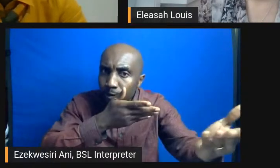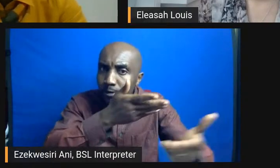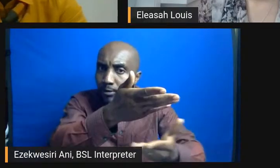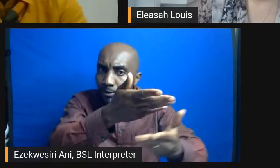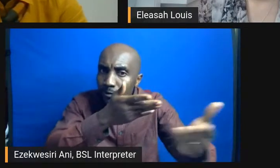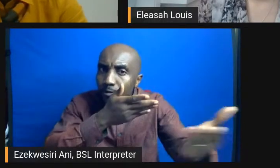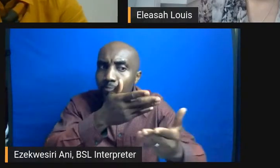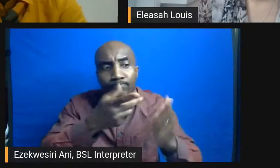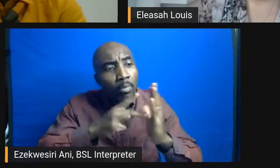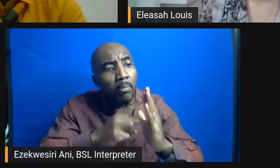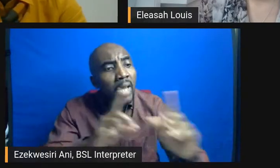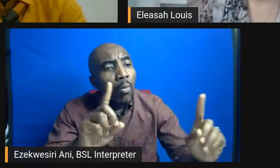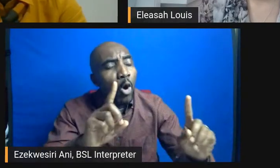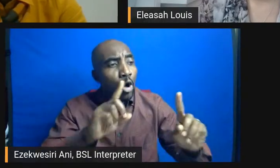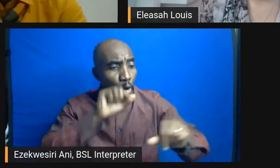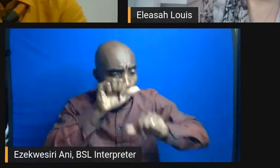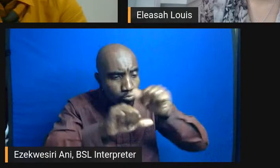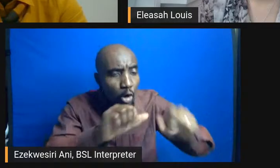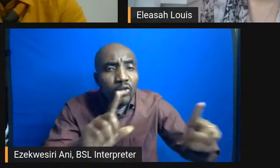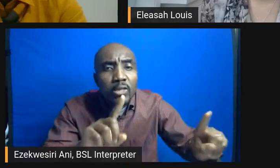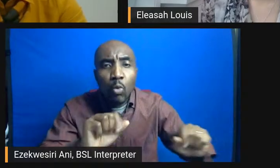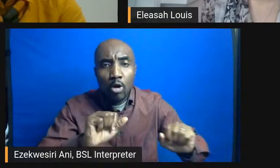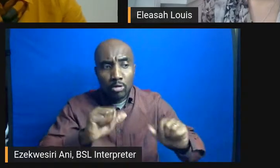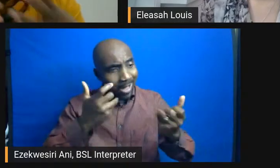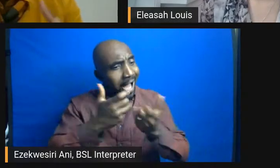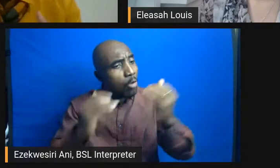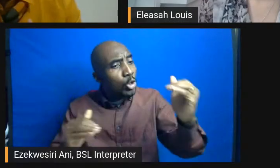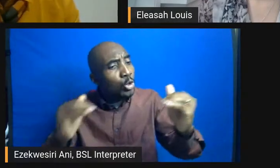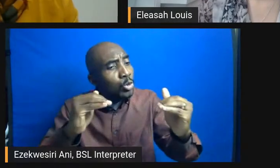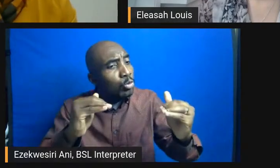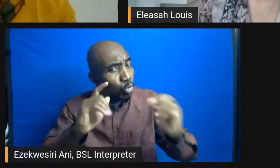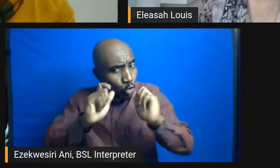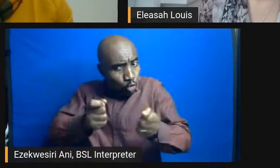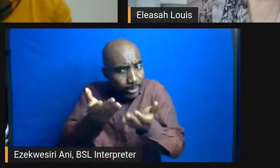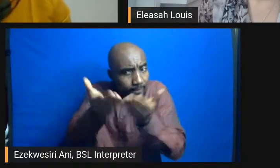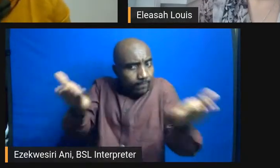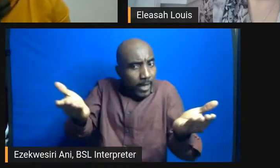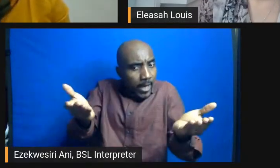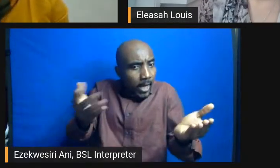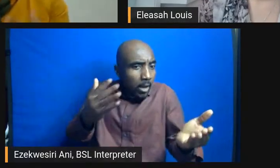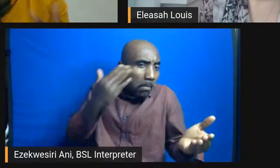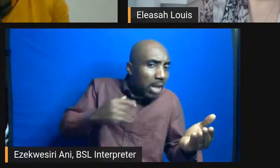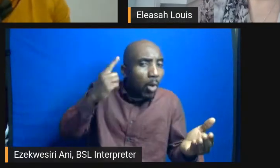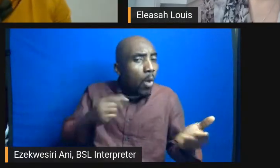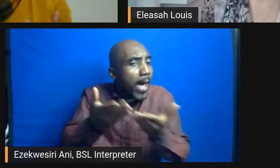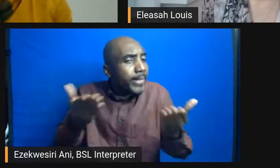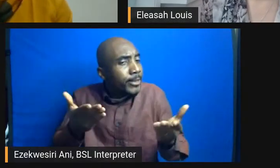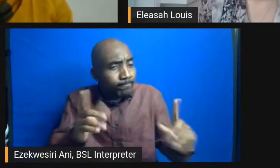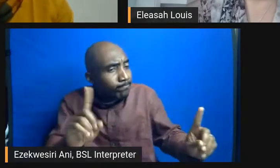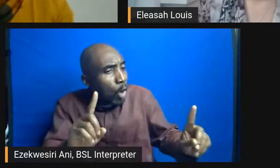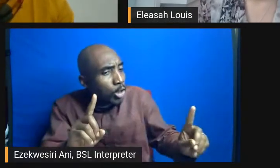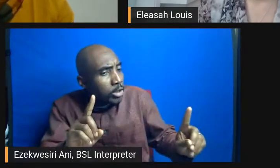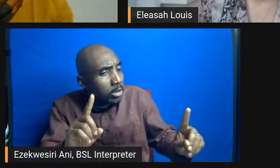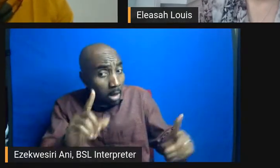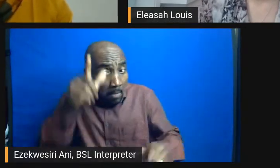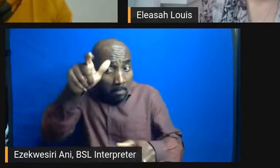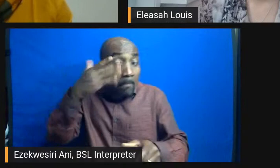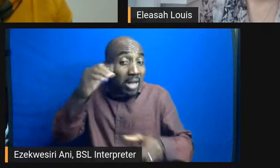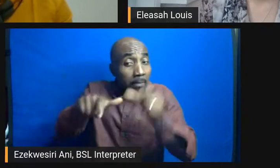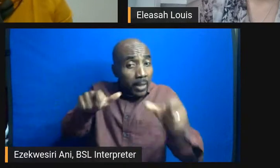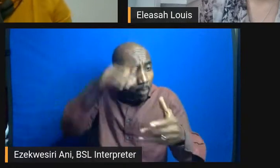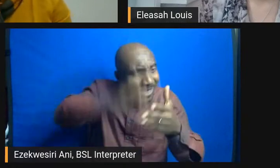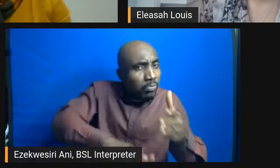their plan, on their process, on how they work, and the experience of Black people,